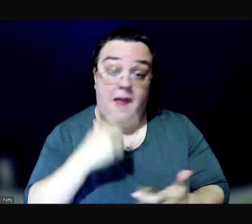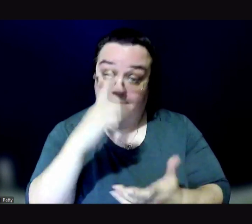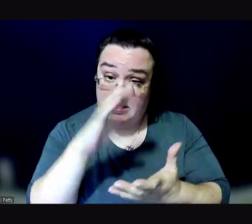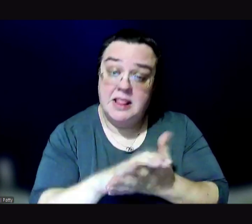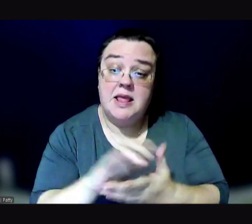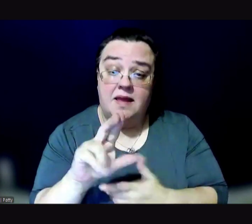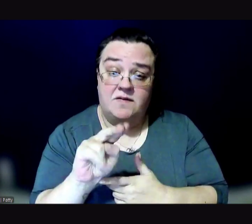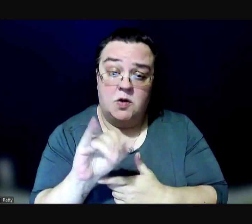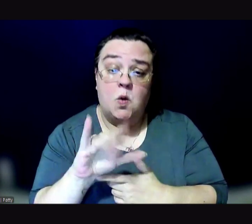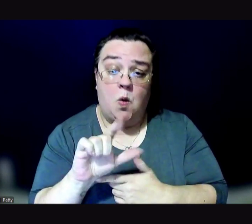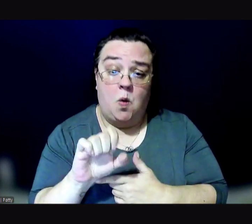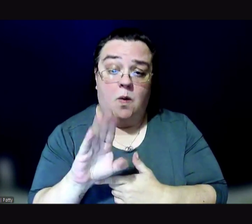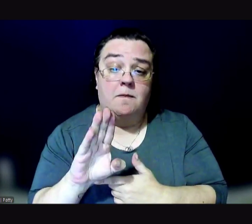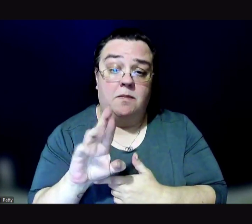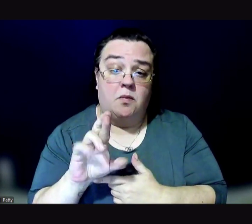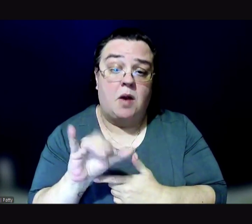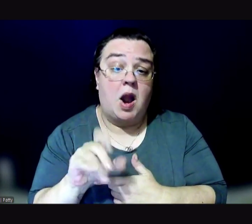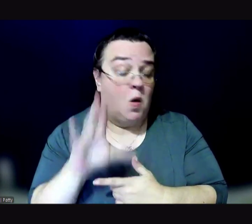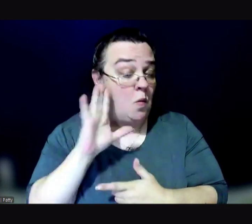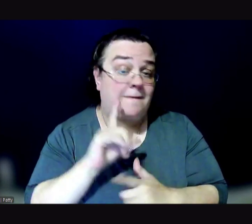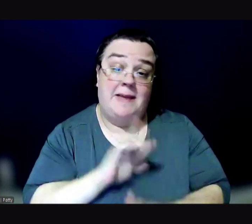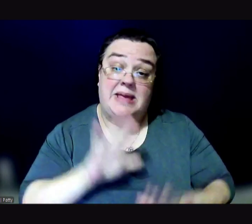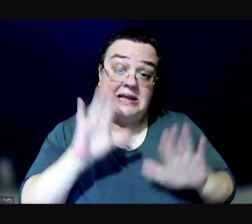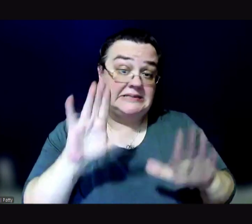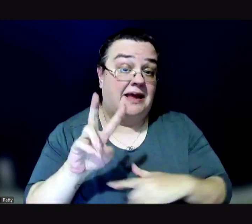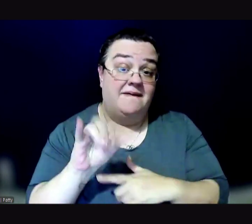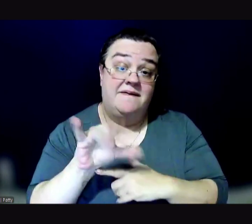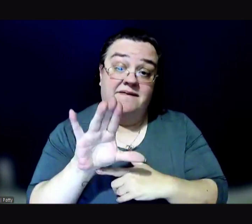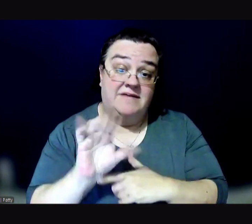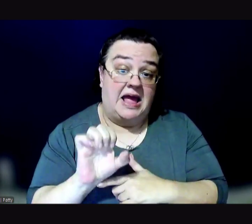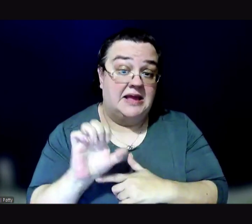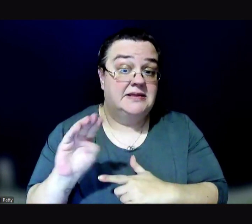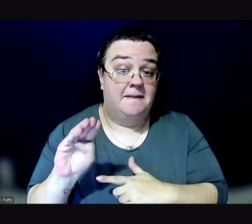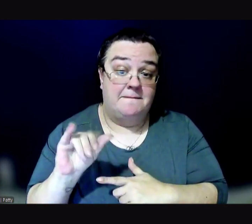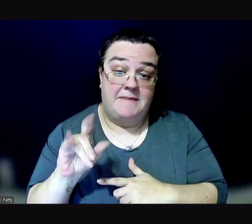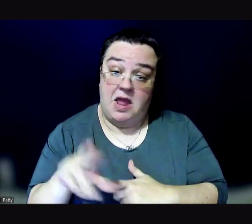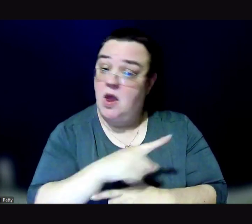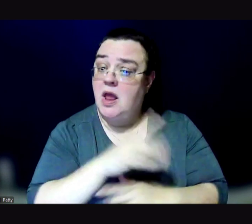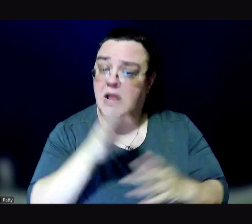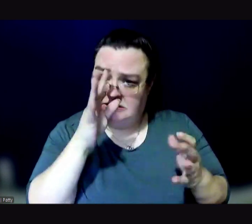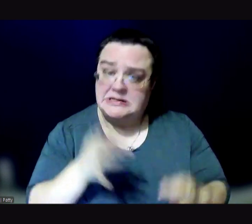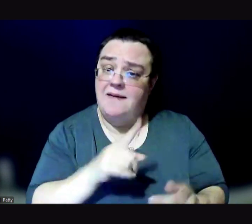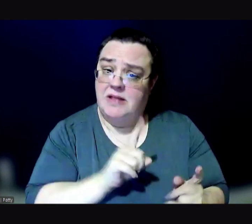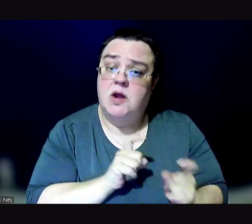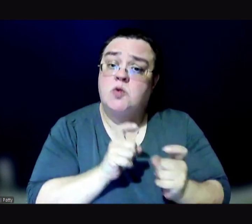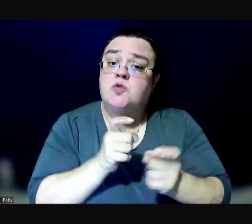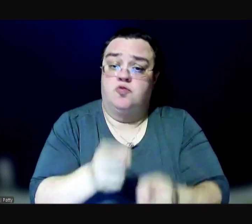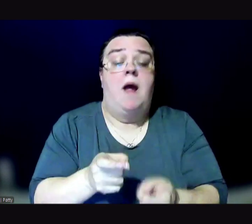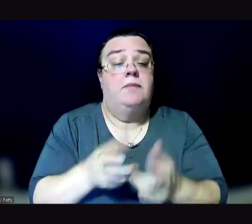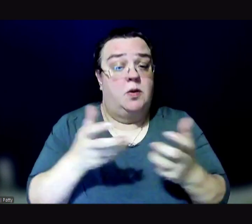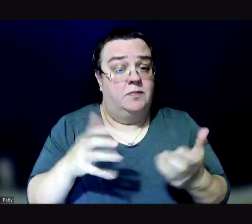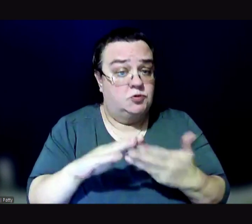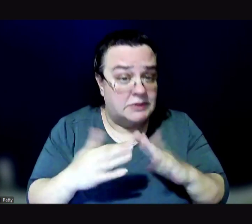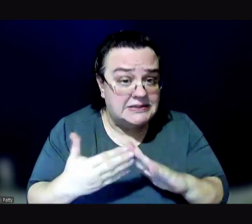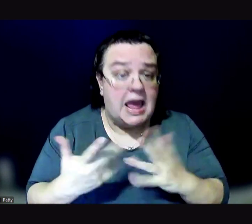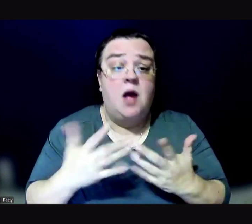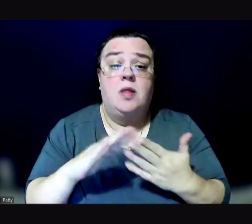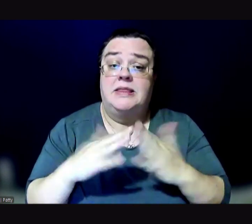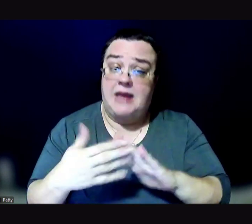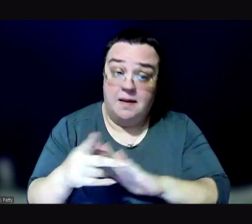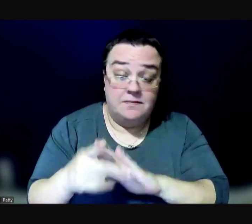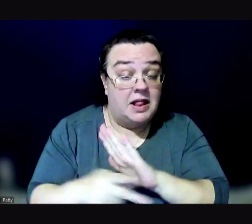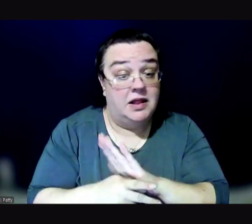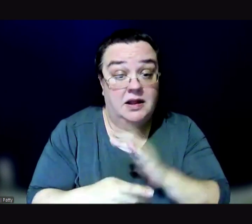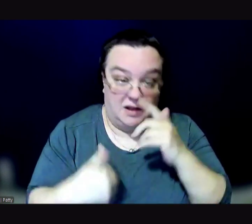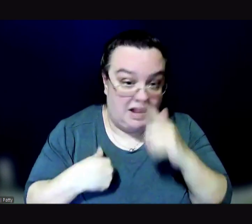make an amazing vice mayor, and definitely she has definitely contributed to the town and town policies, and I couldn't think